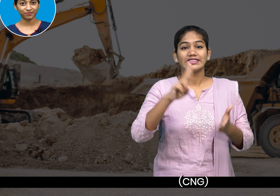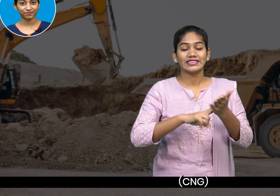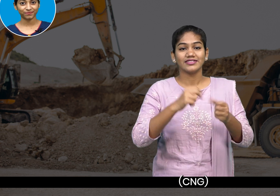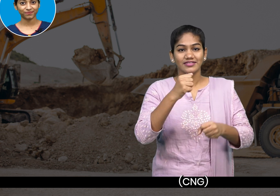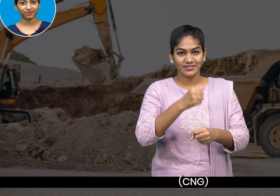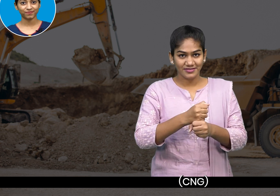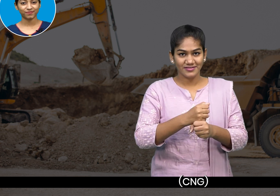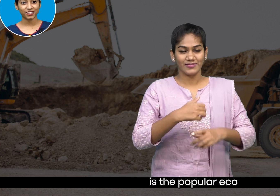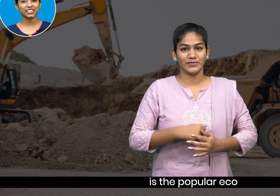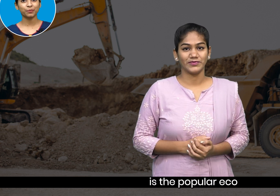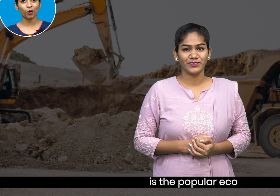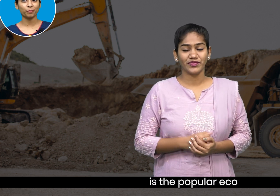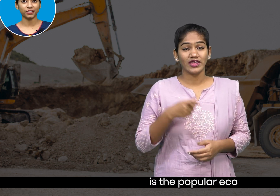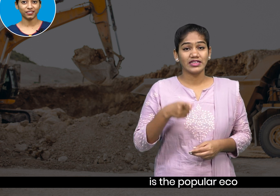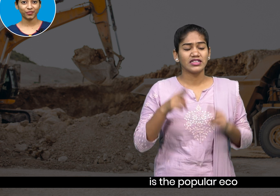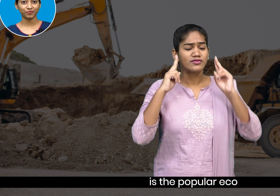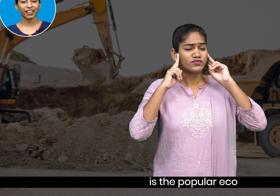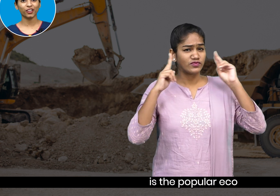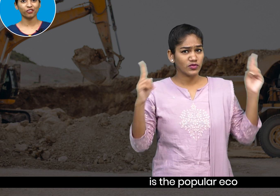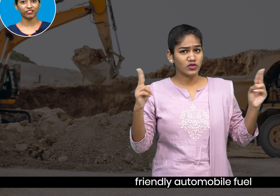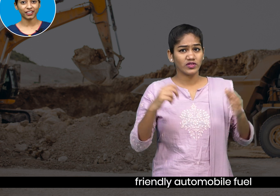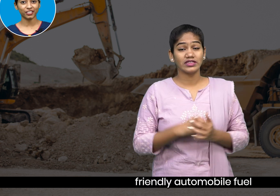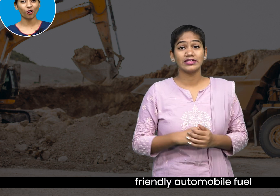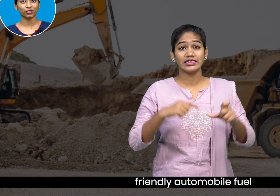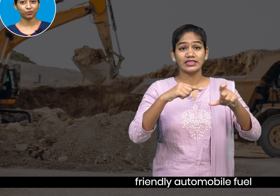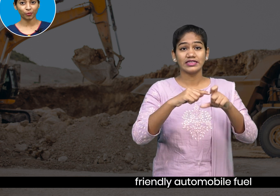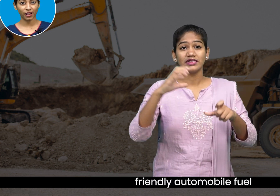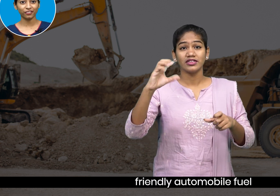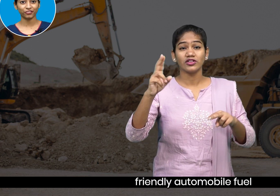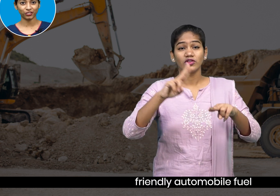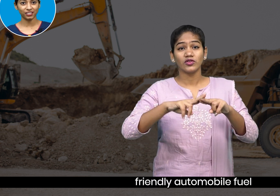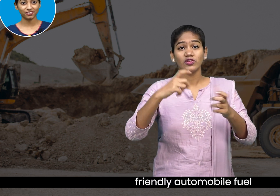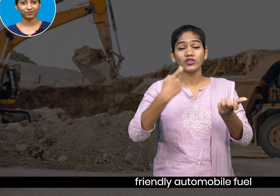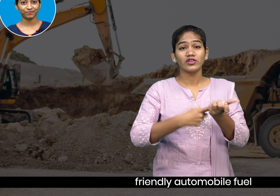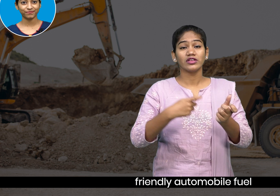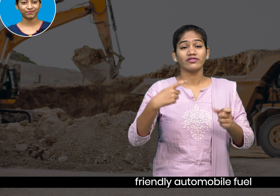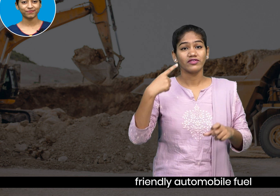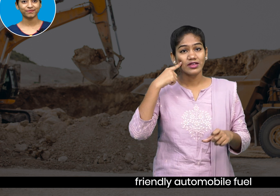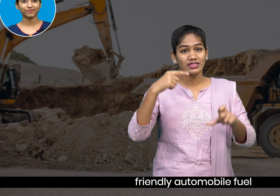CNG, is a popular eco-friendly automobile fuel